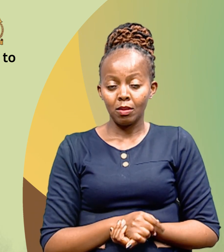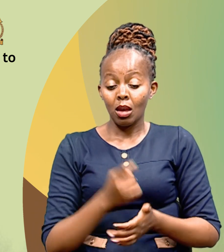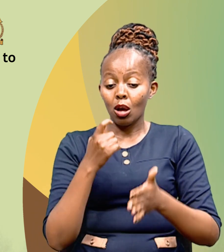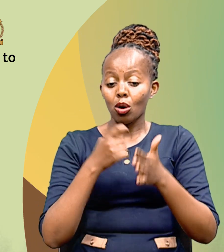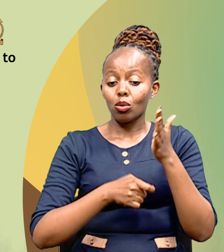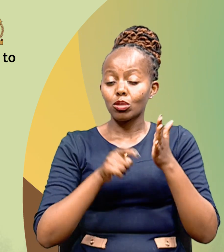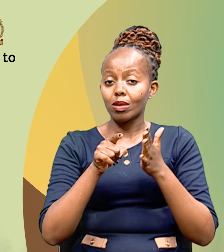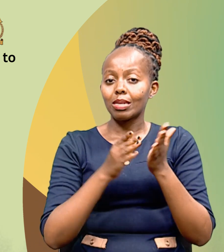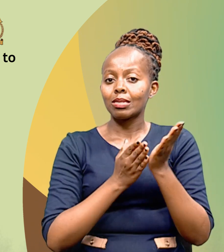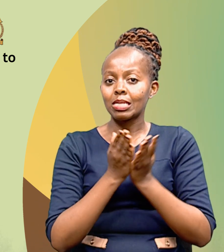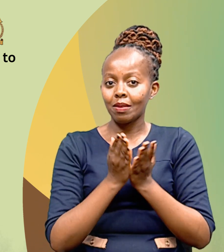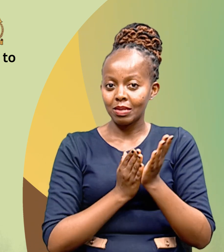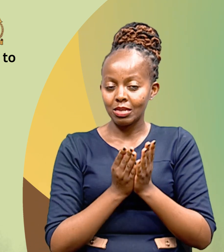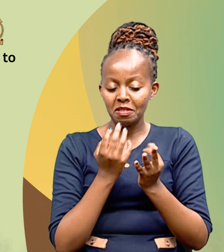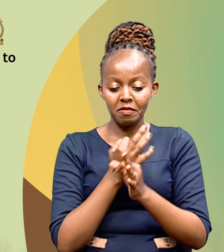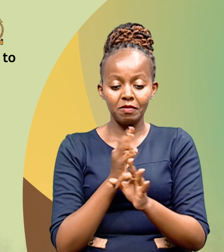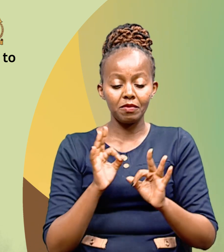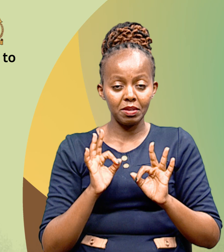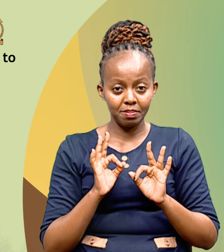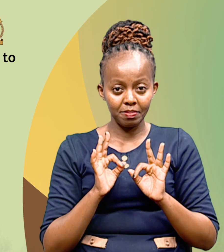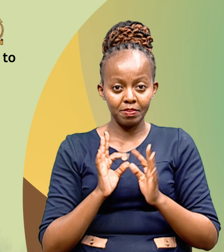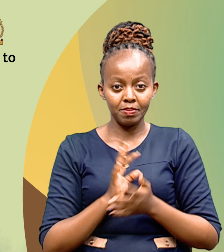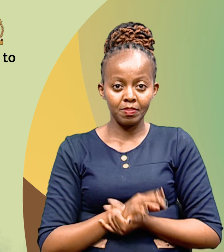Cost of service is free.